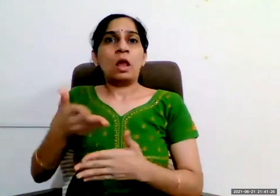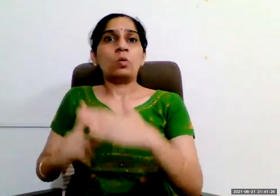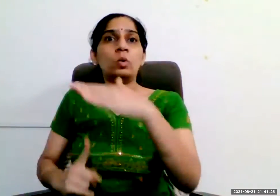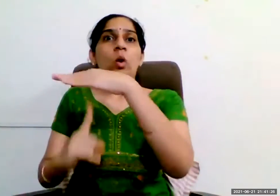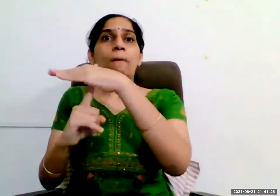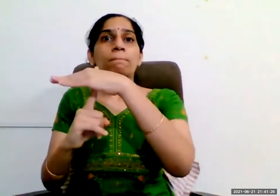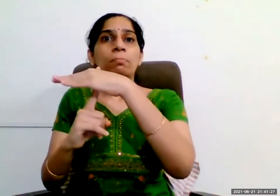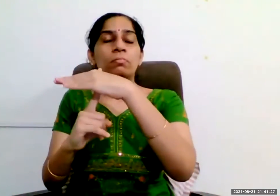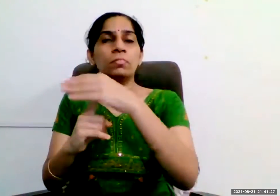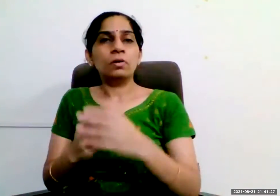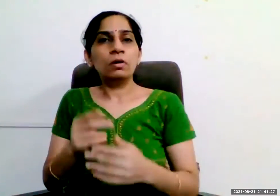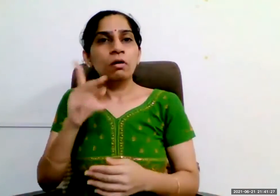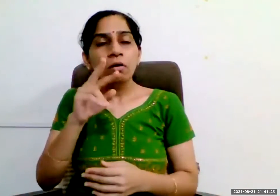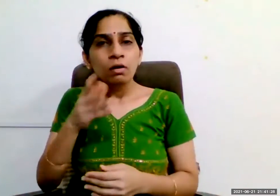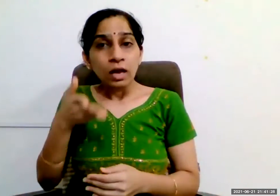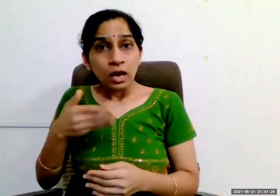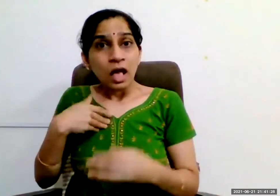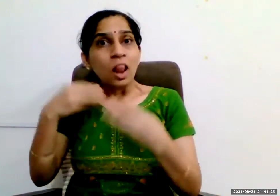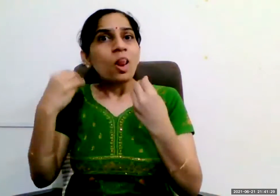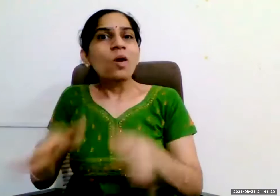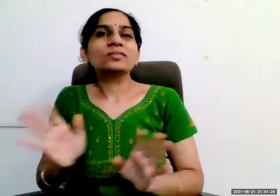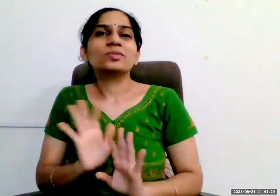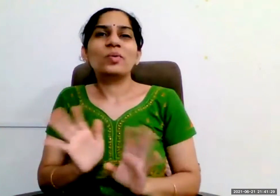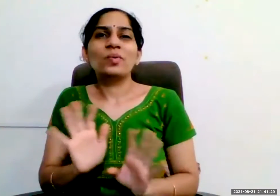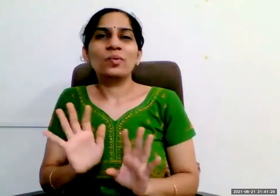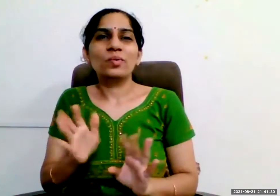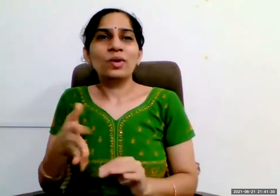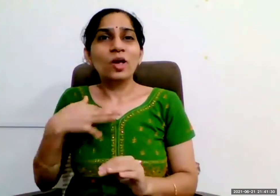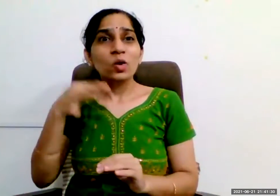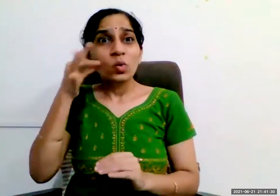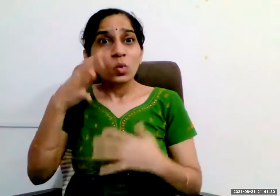Let us grab hold on to this position and make the best use of the deal.